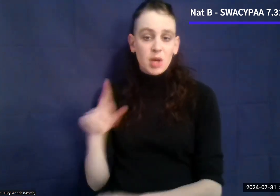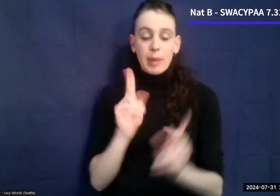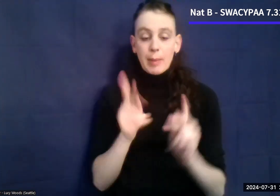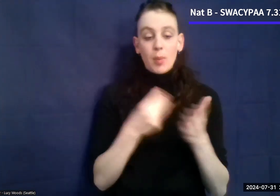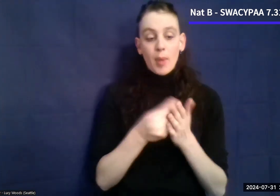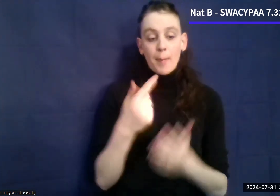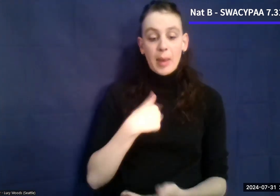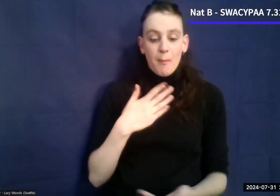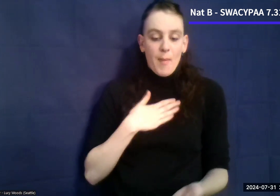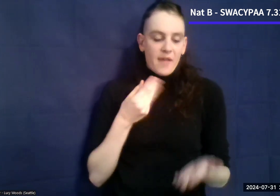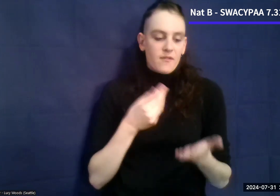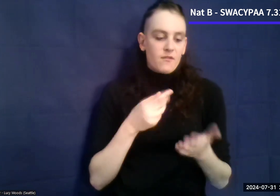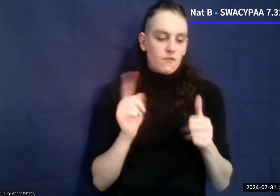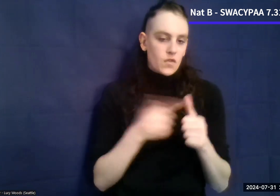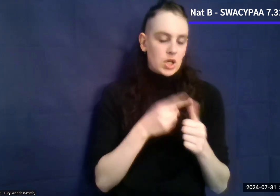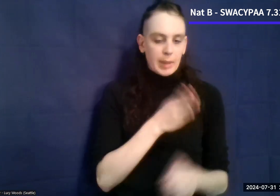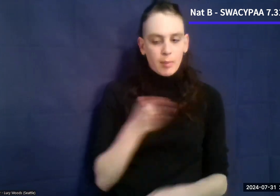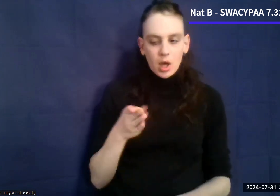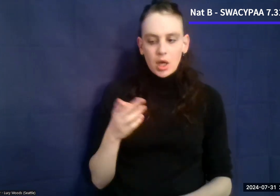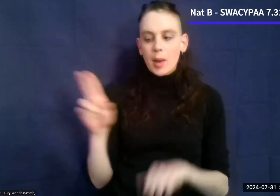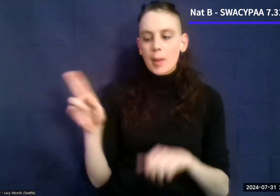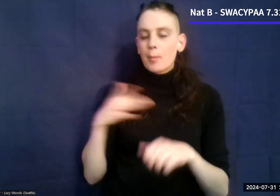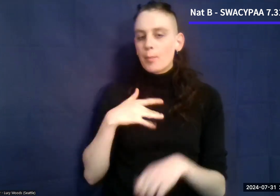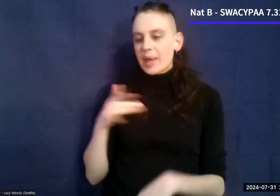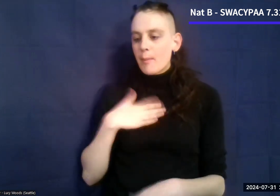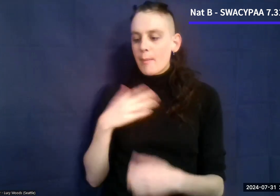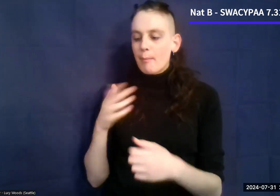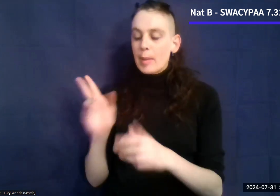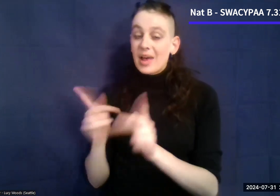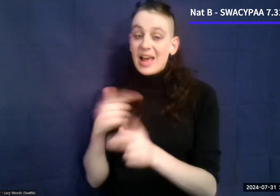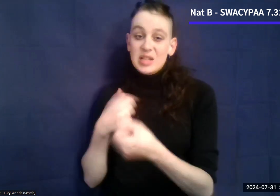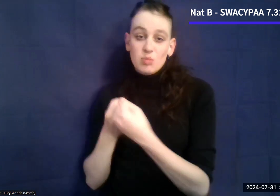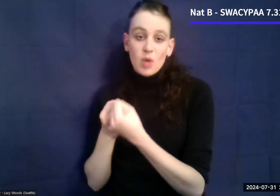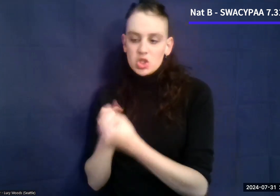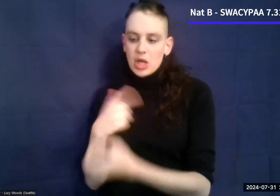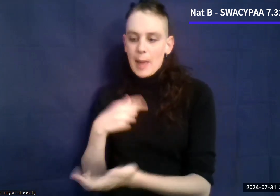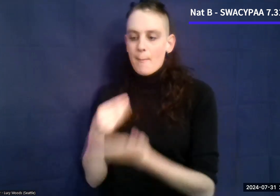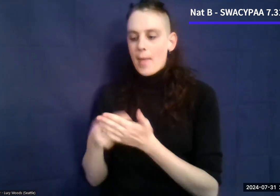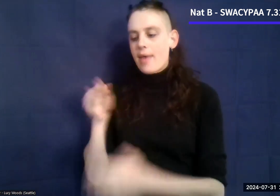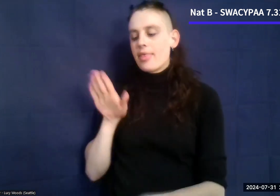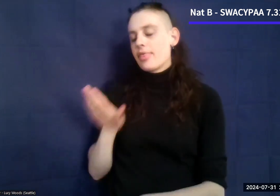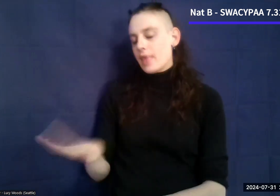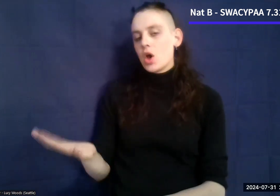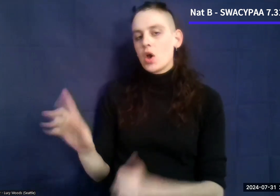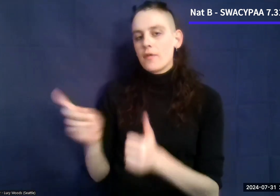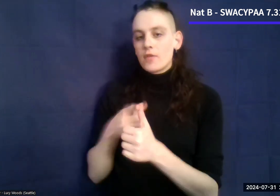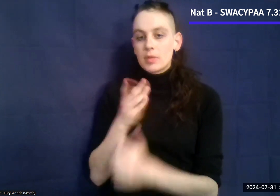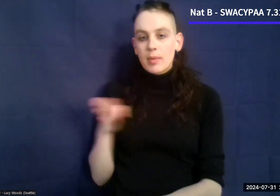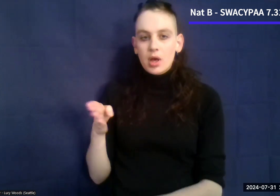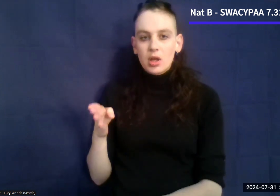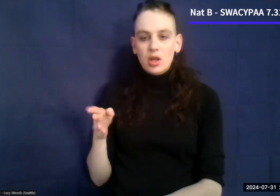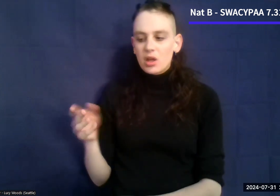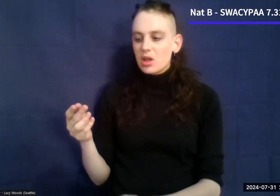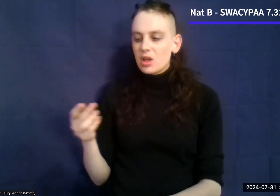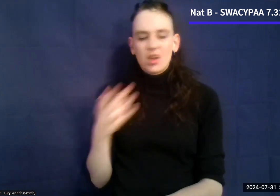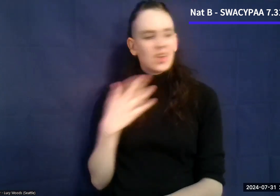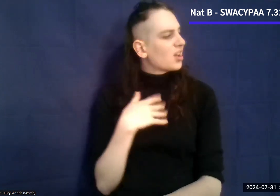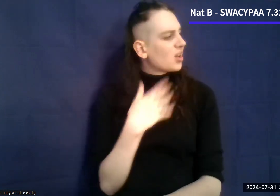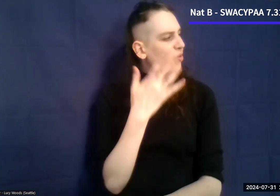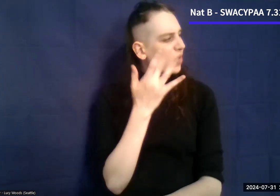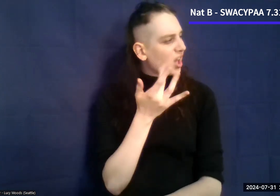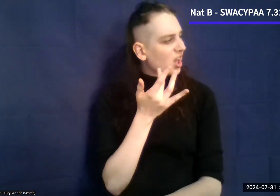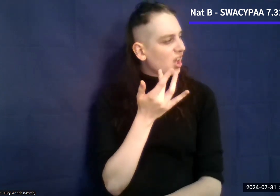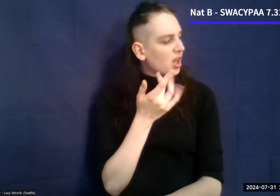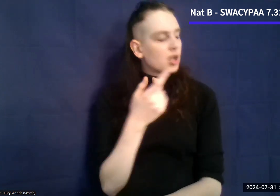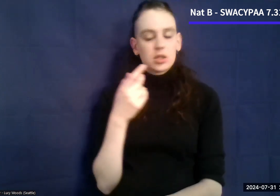I normally buy my sponsees their first big book. And, they're like, why? And I'm like, because it was done for me. And like, maybe